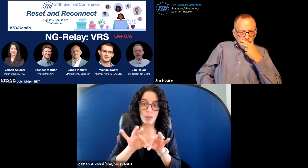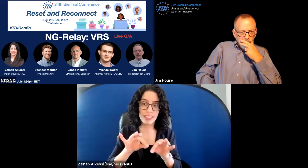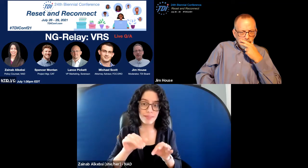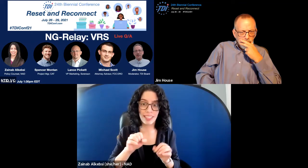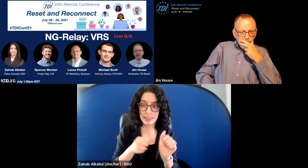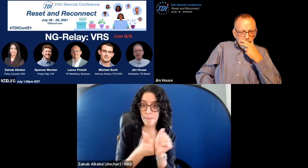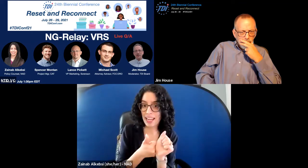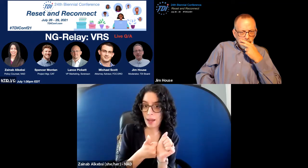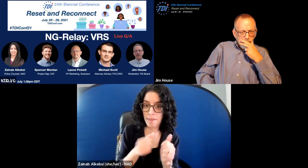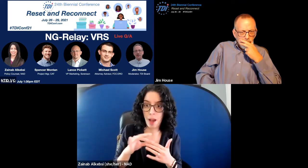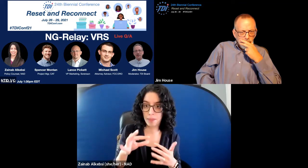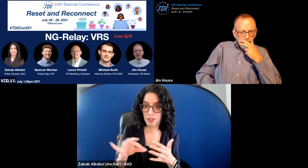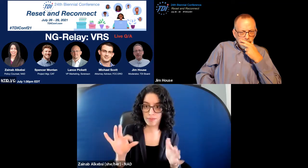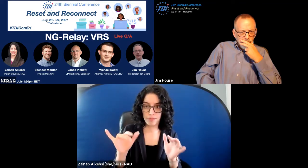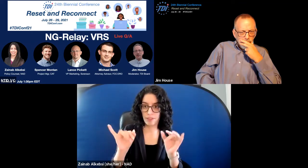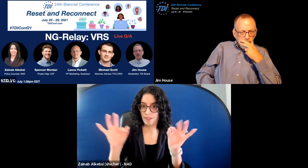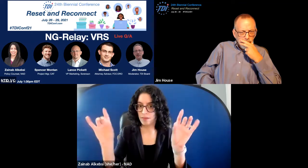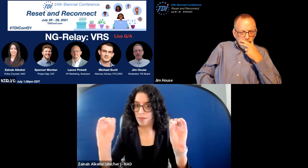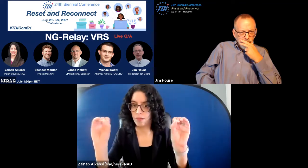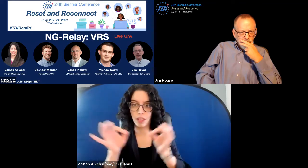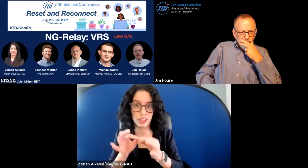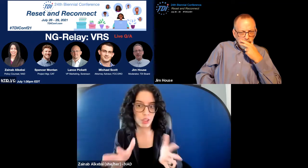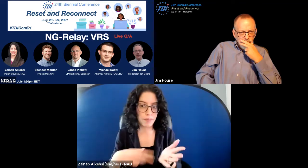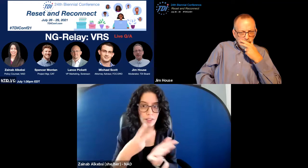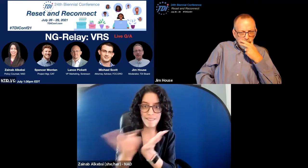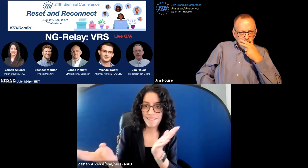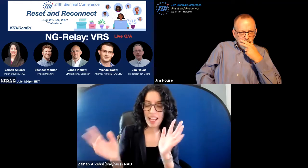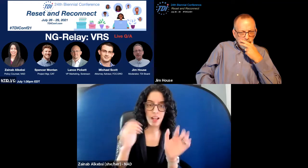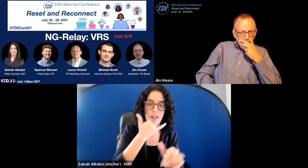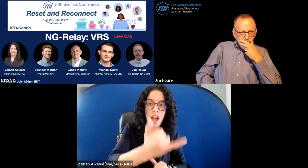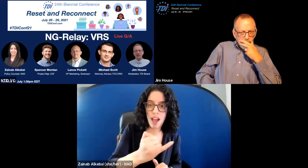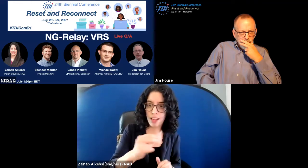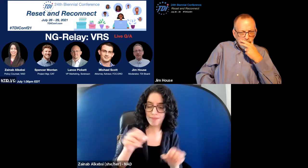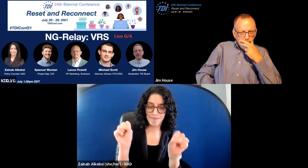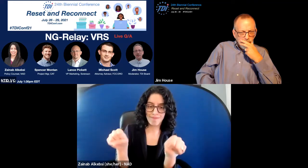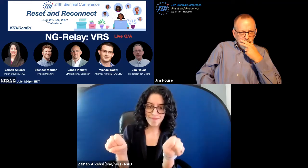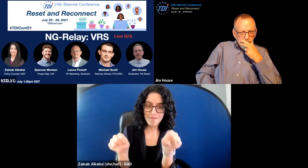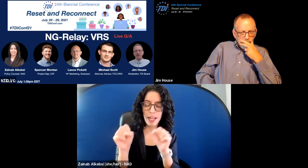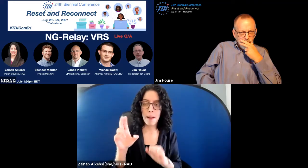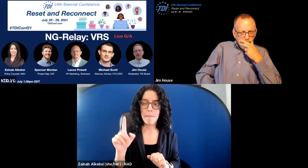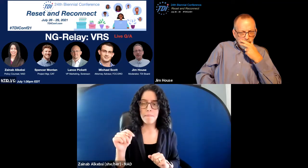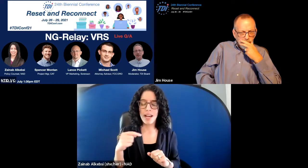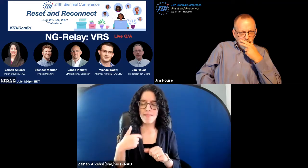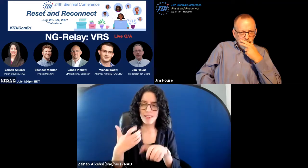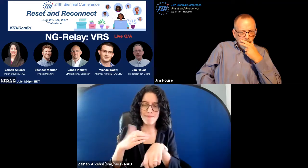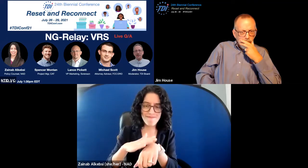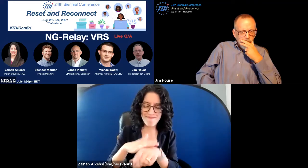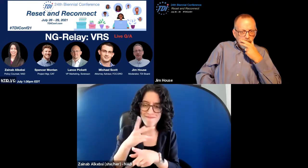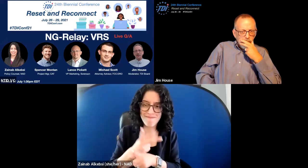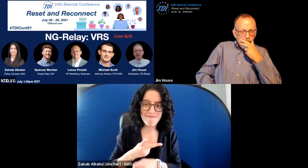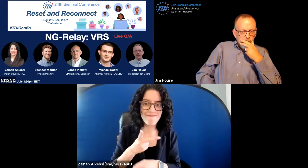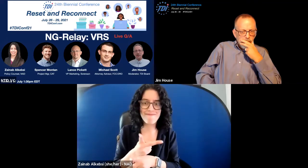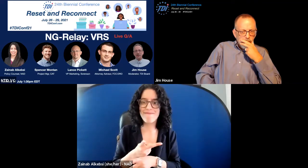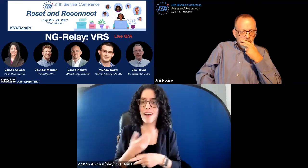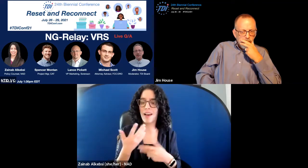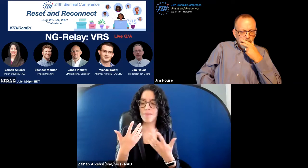Teams and others, that is important as a backup option. No, there's no interpreter. No, okay, fine, use VRS.